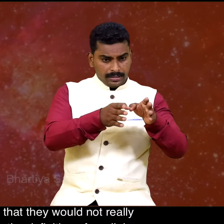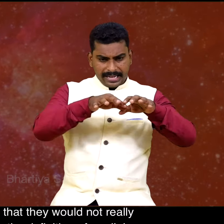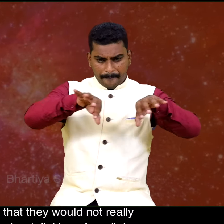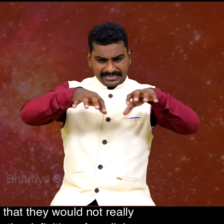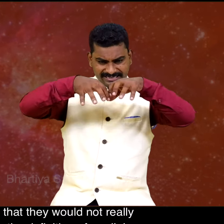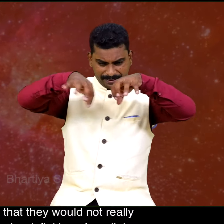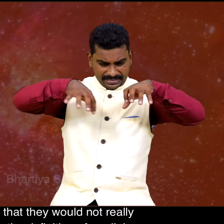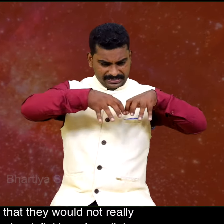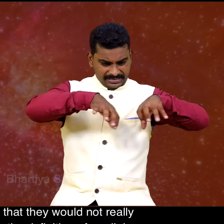religion.